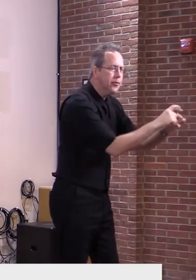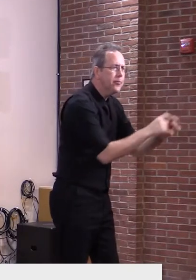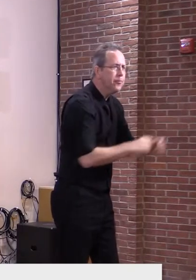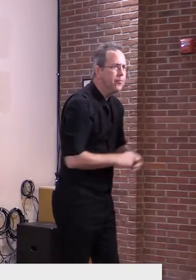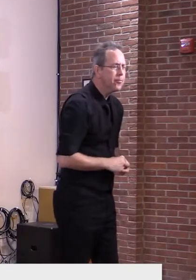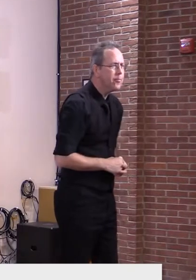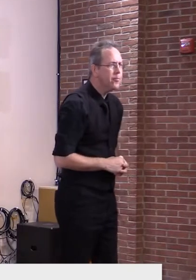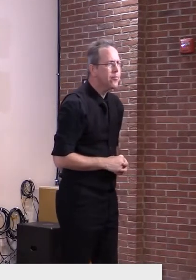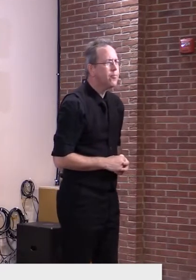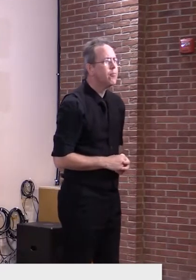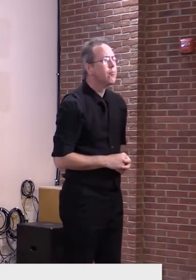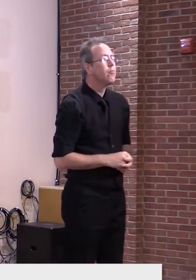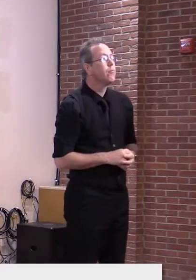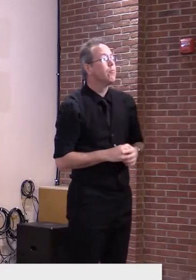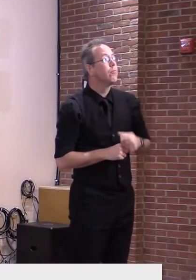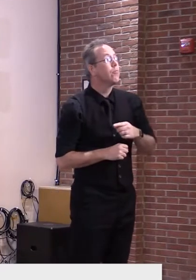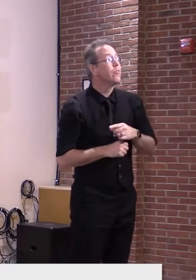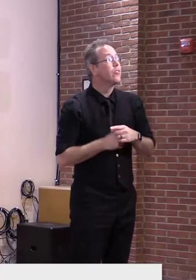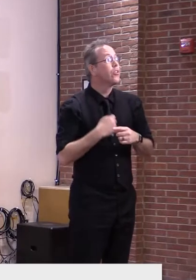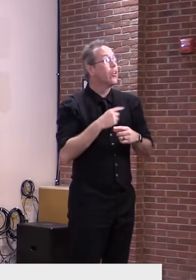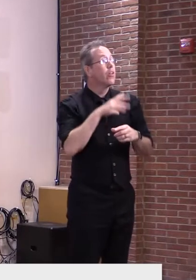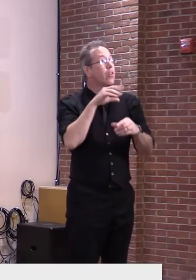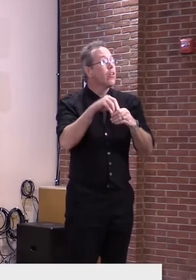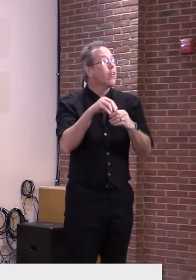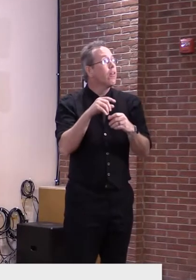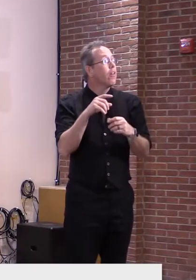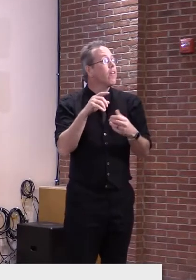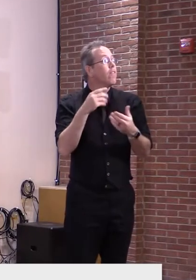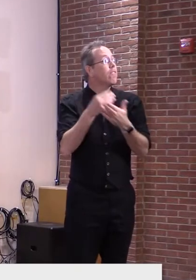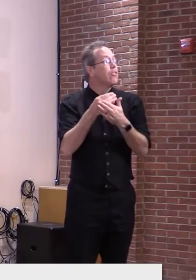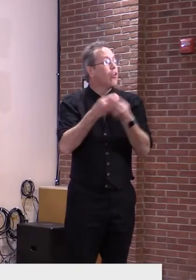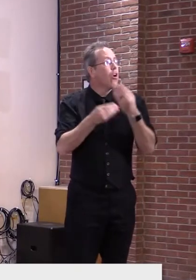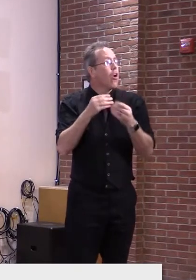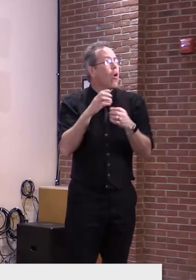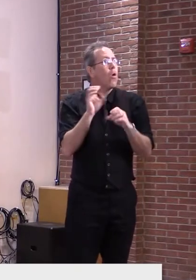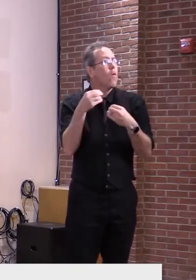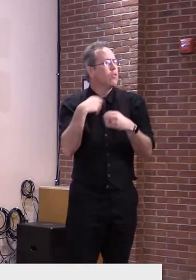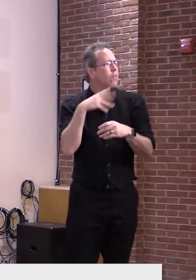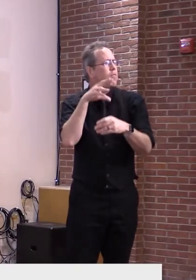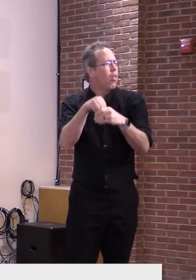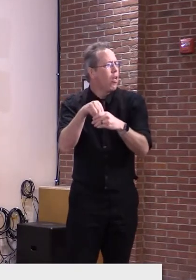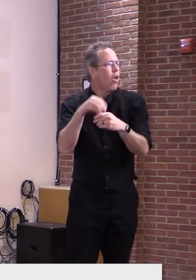and said, would you give us the number? Because we think that's important. They agreed everything with